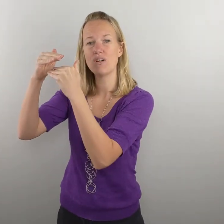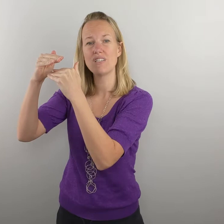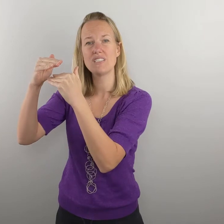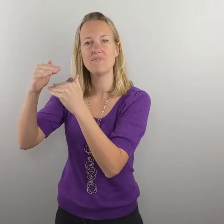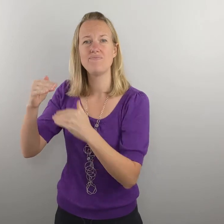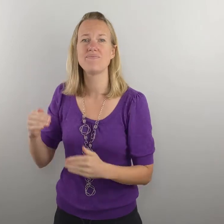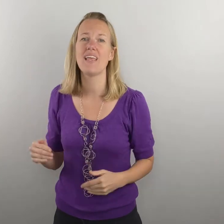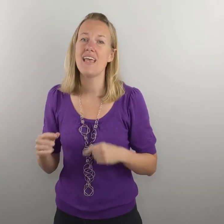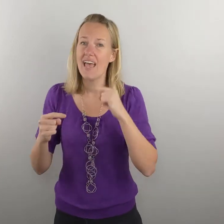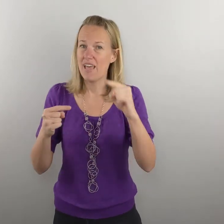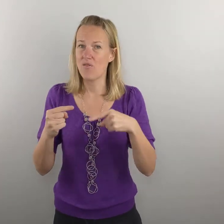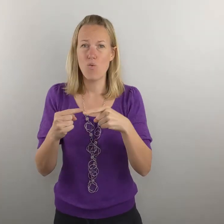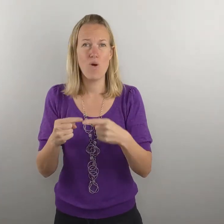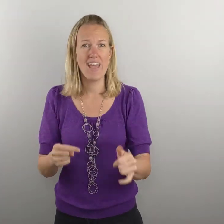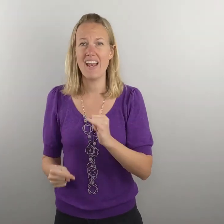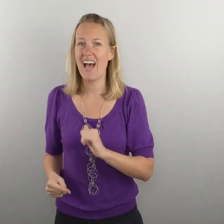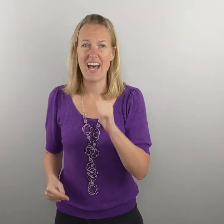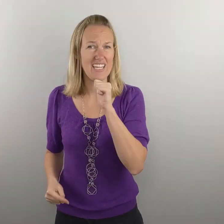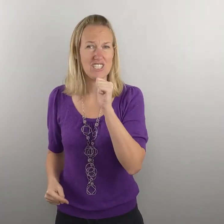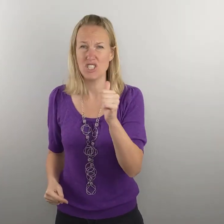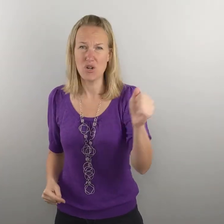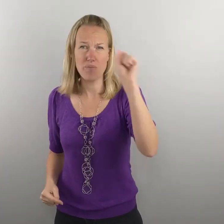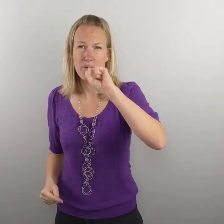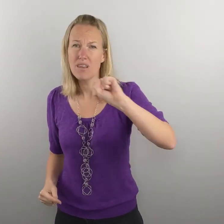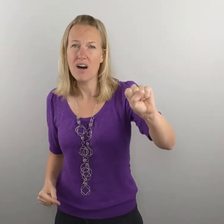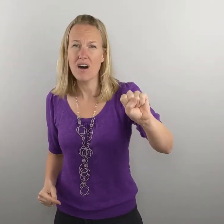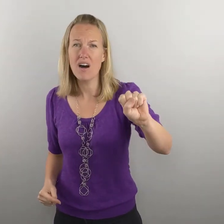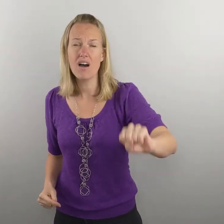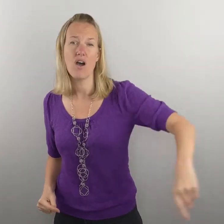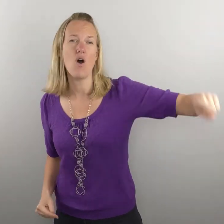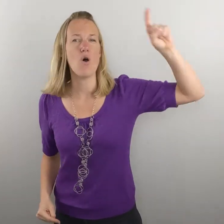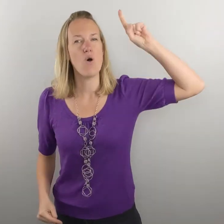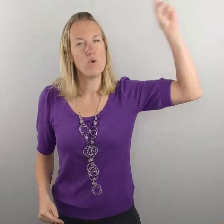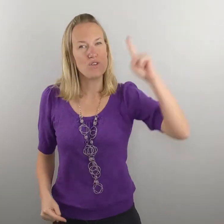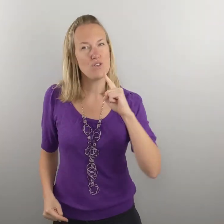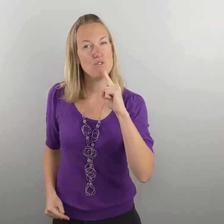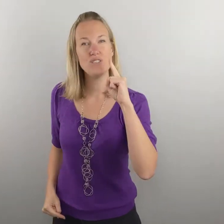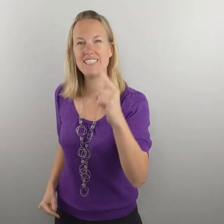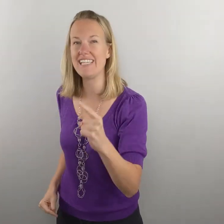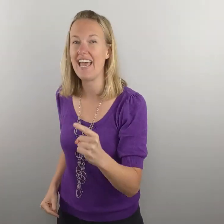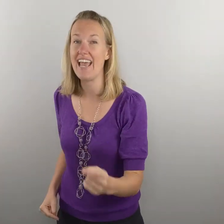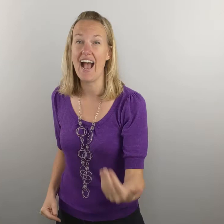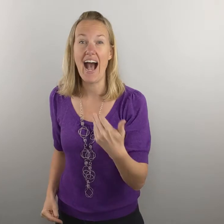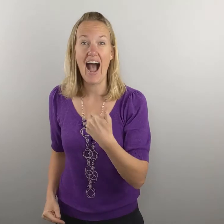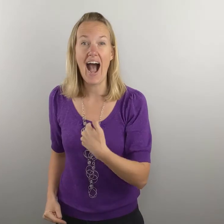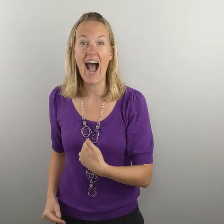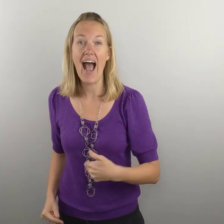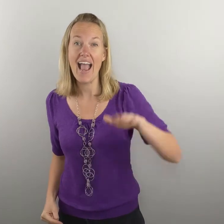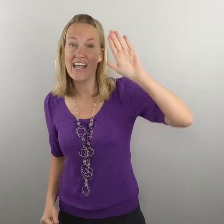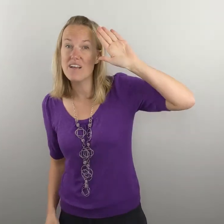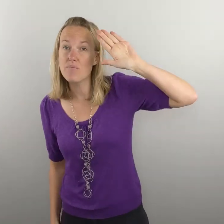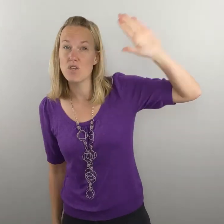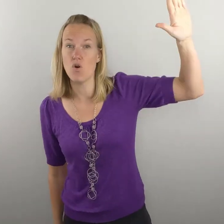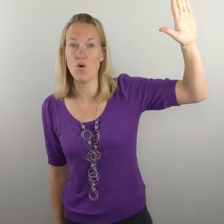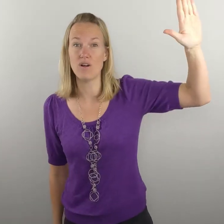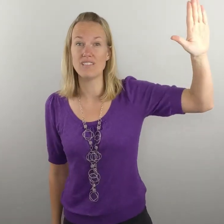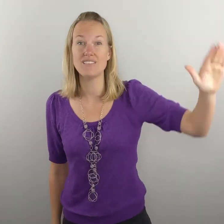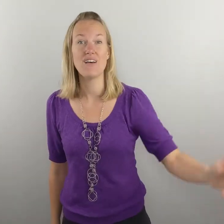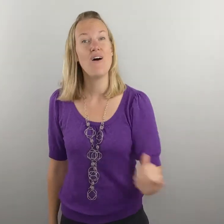short and when I don't belong. Oh, you say I am yours.